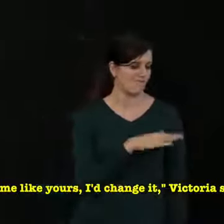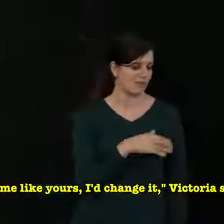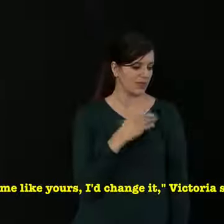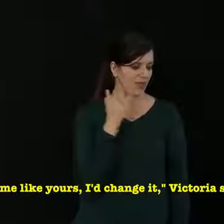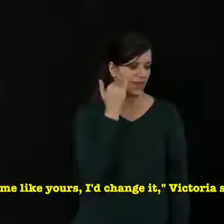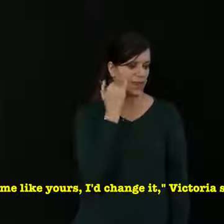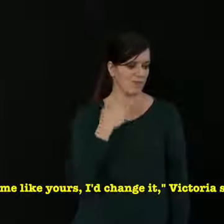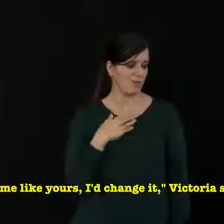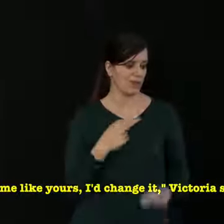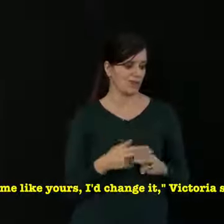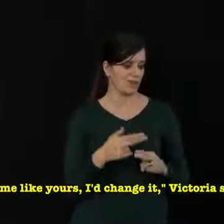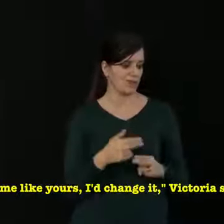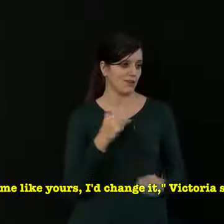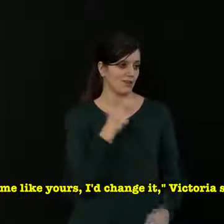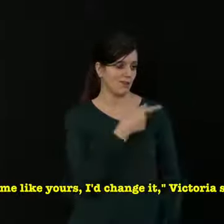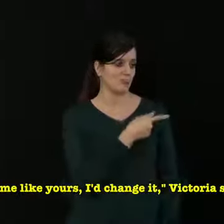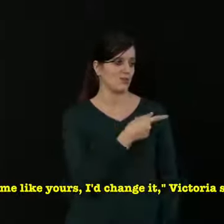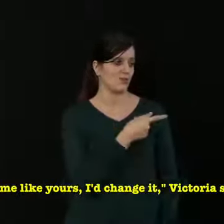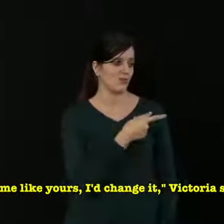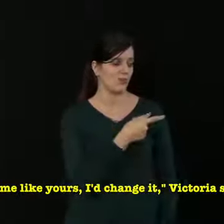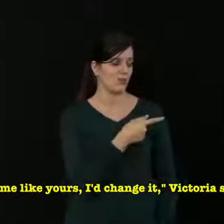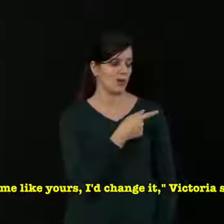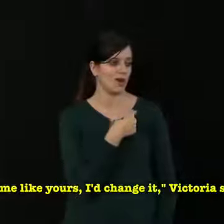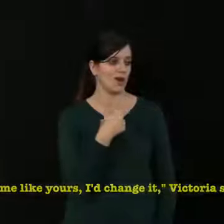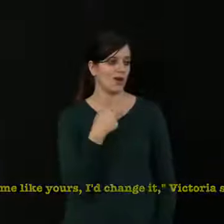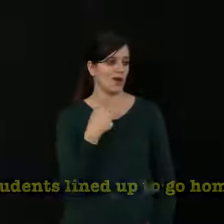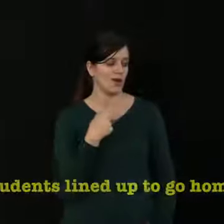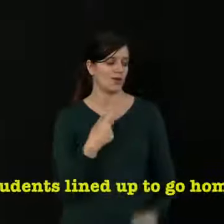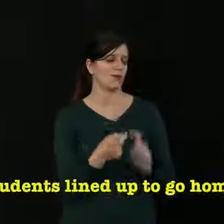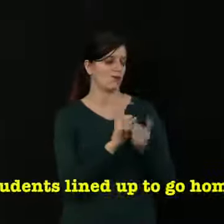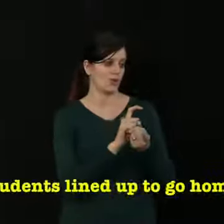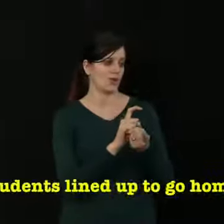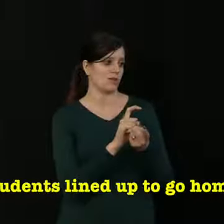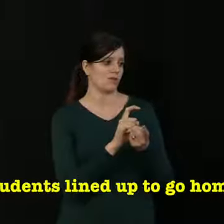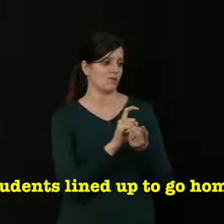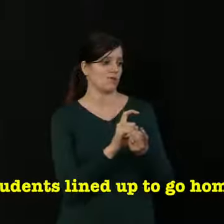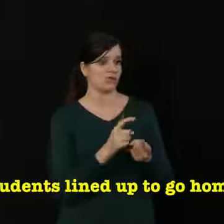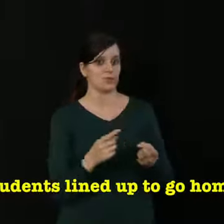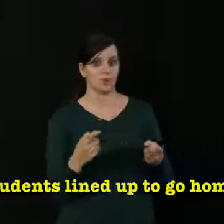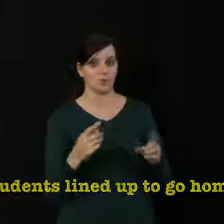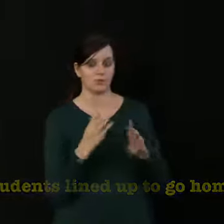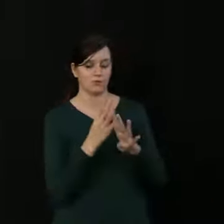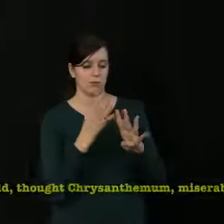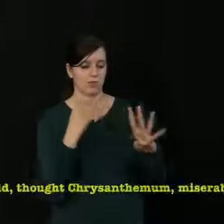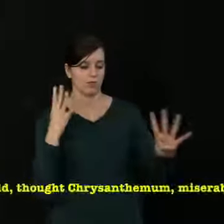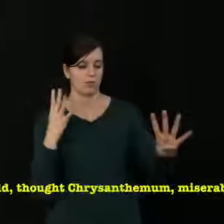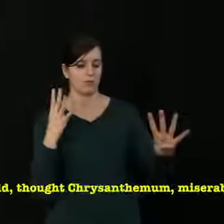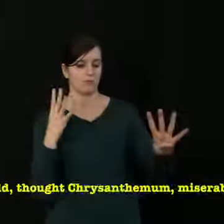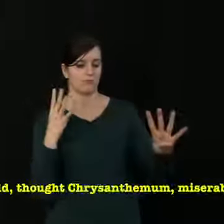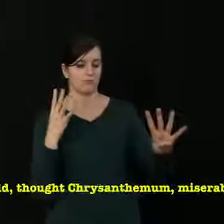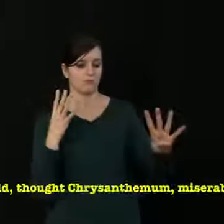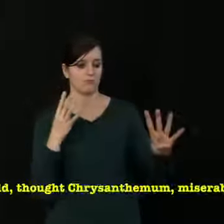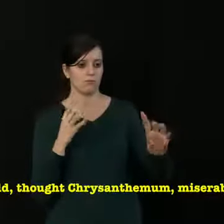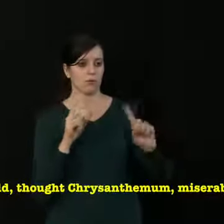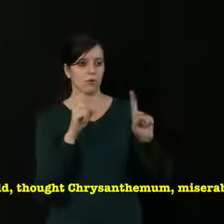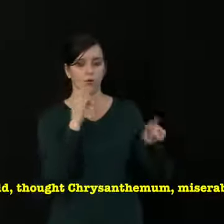yours, I'd change it," Victoria said, as the students lined up to go home. "I wish I